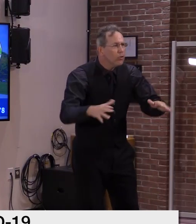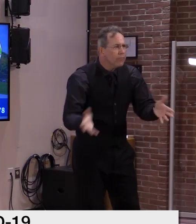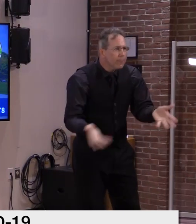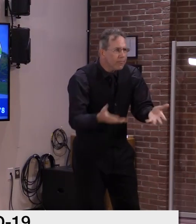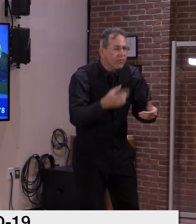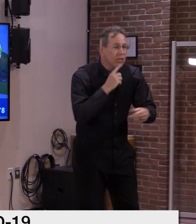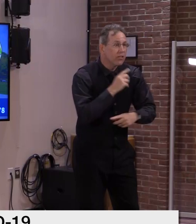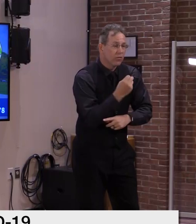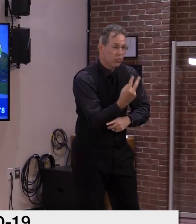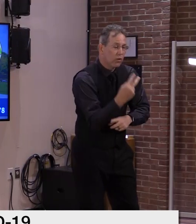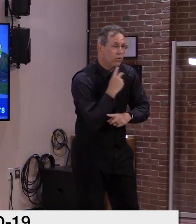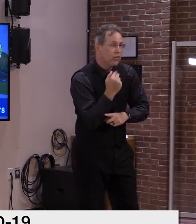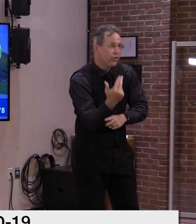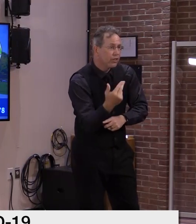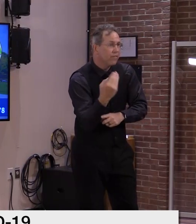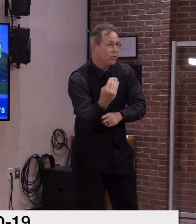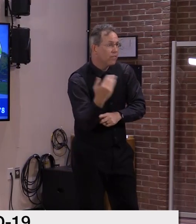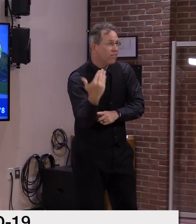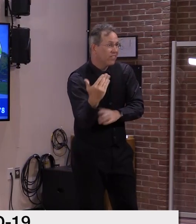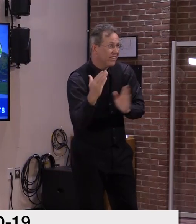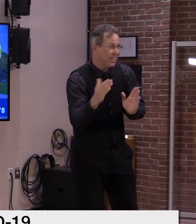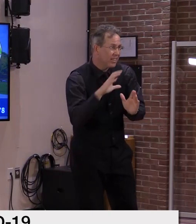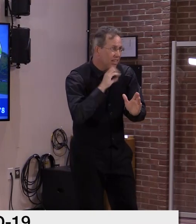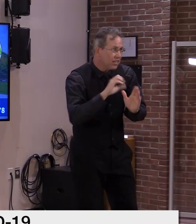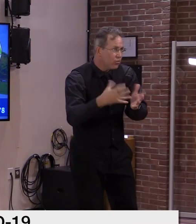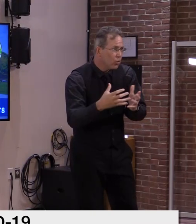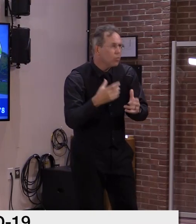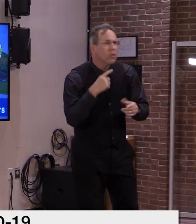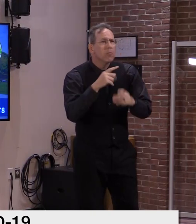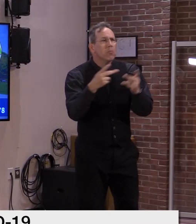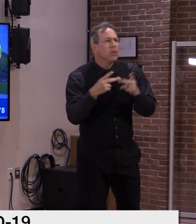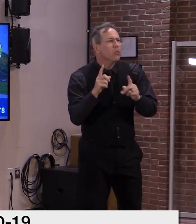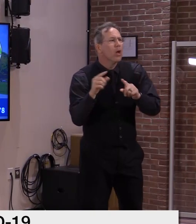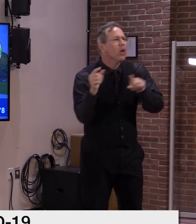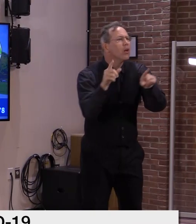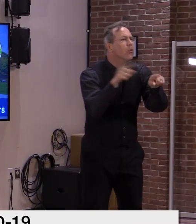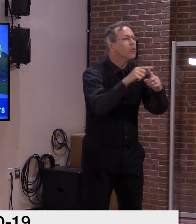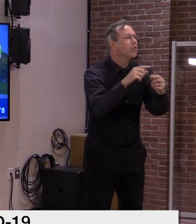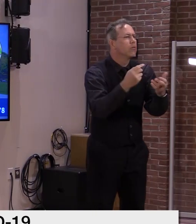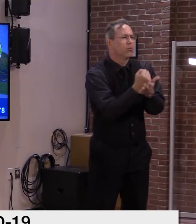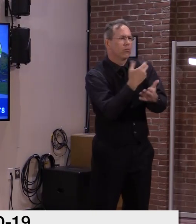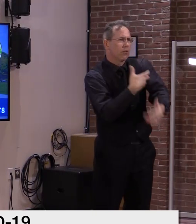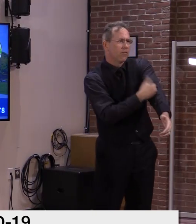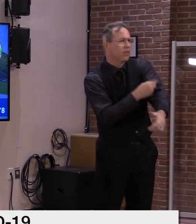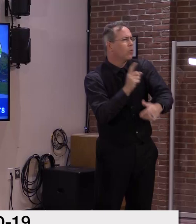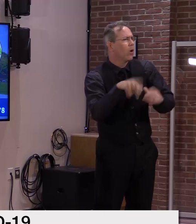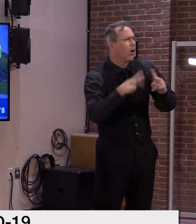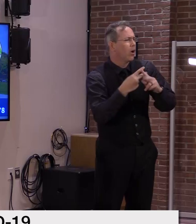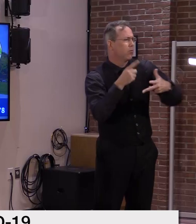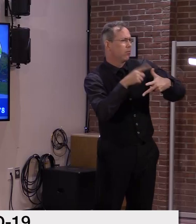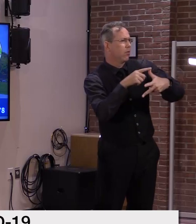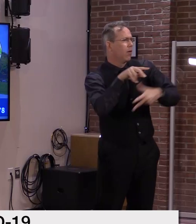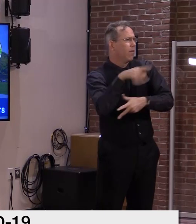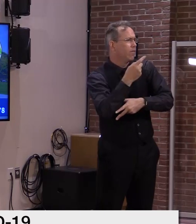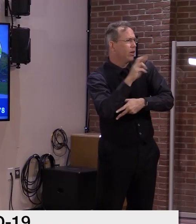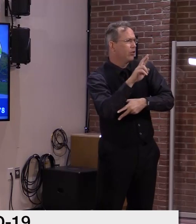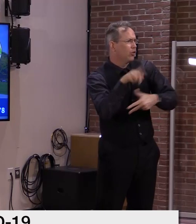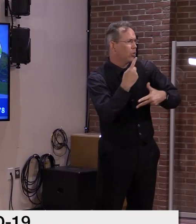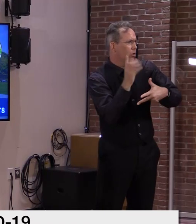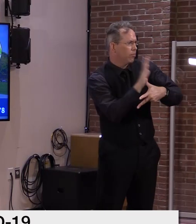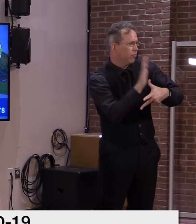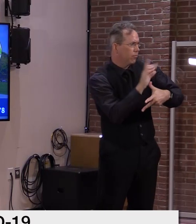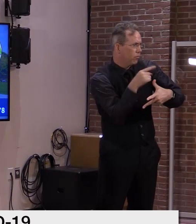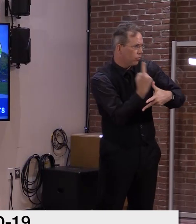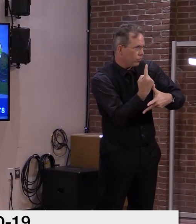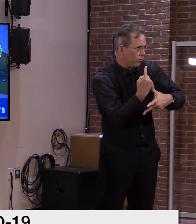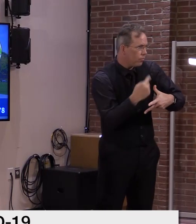site across the state that offers the Pfizer vaccine, and all sites will be open to the public. Clinics are in